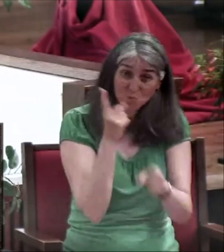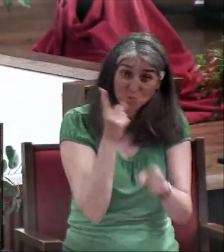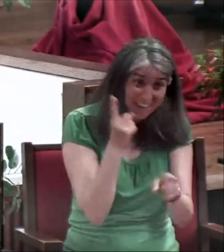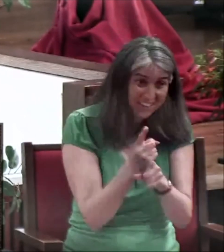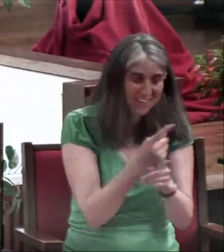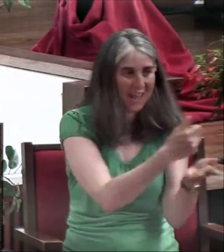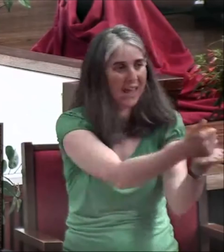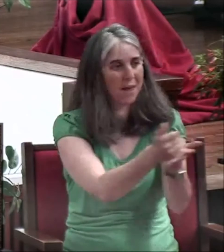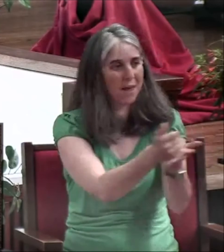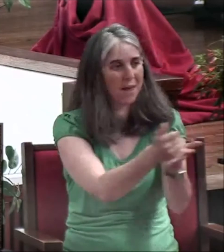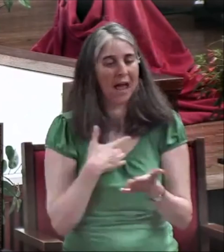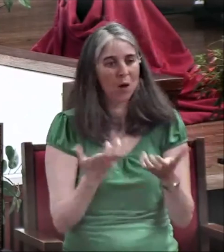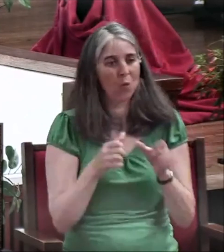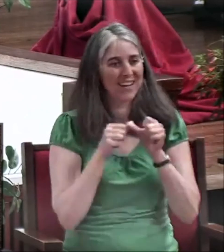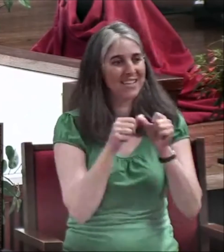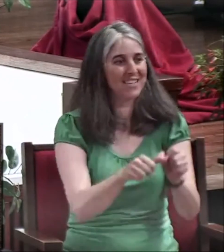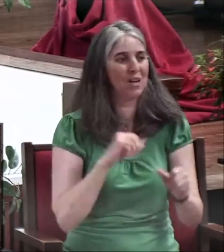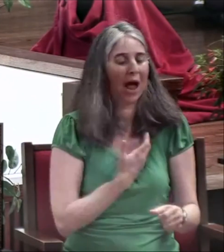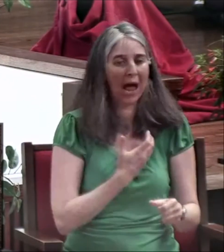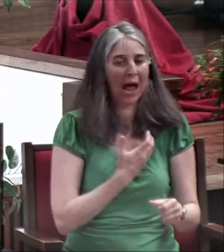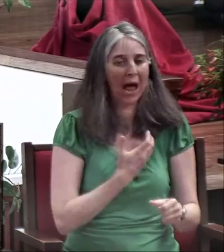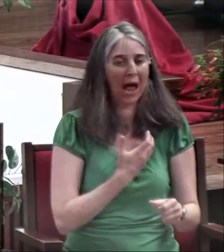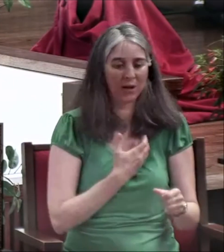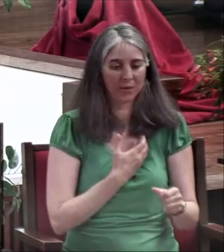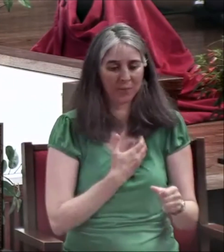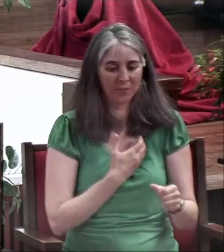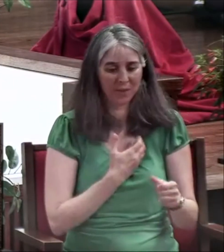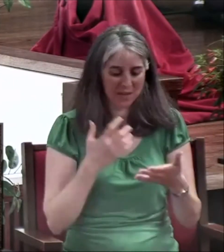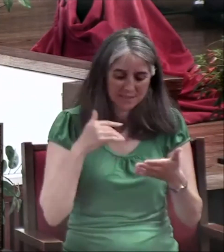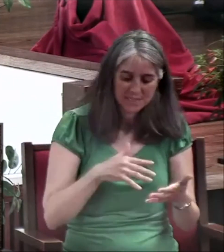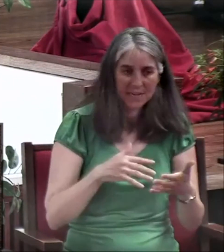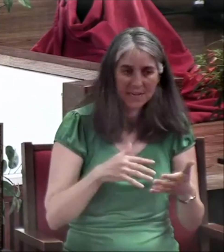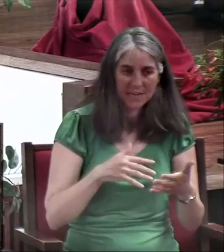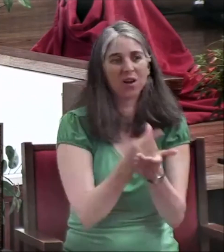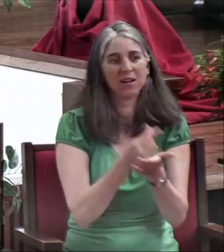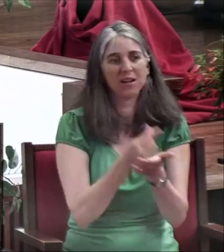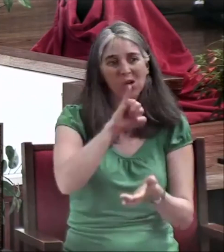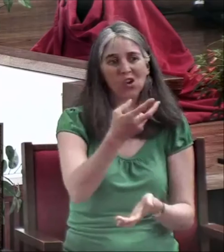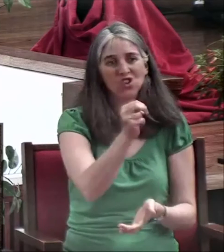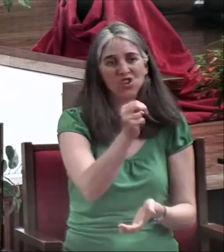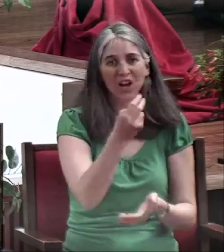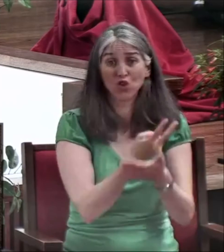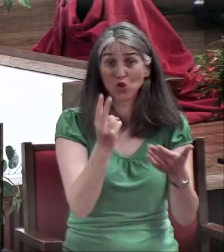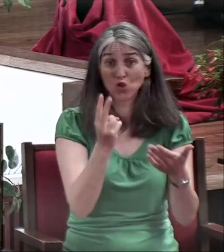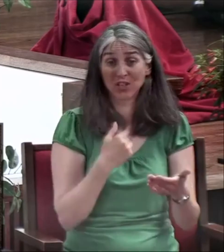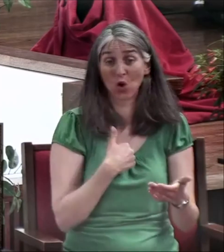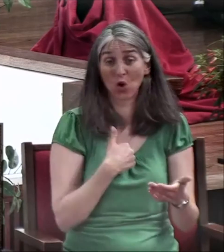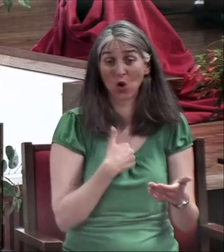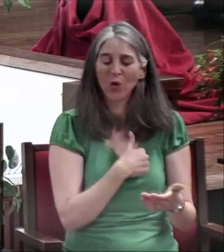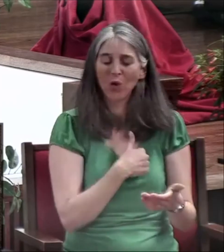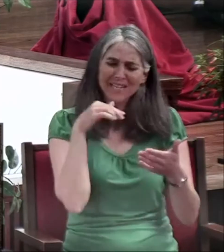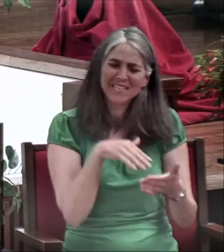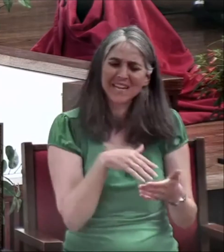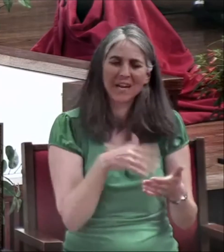And I want to continue our journey through the Gospel of John. 2 weeks ago, we looked at the